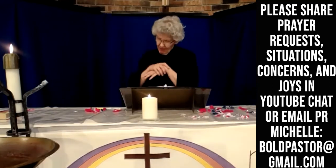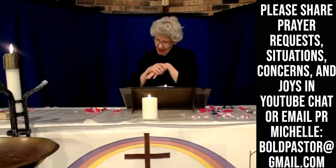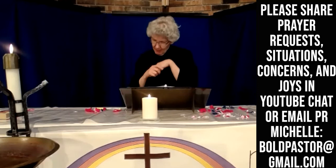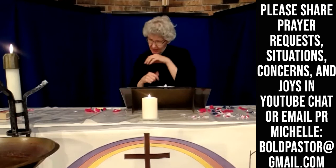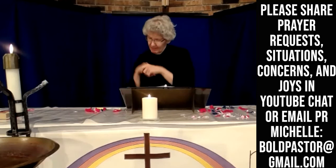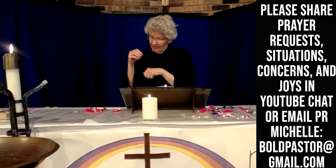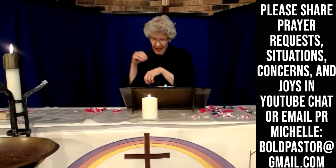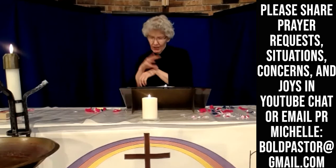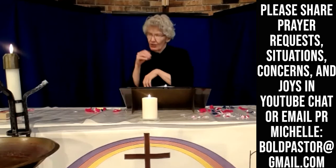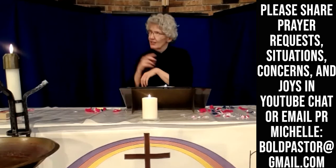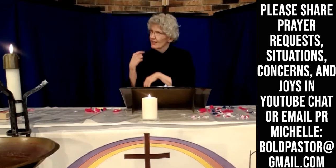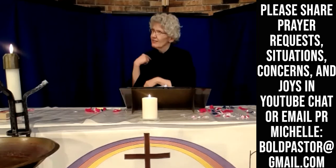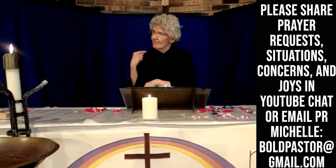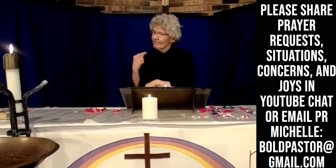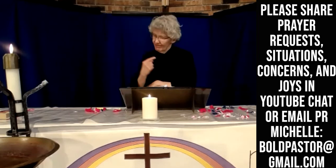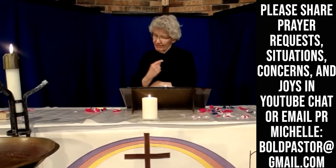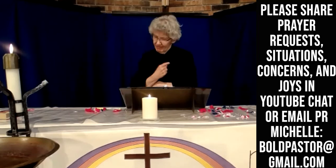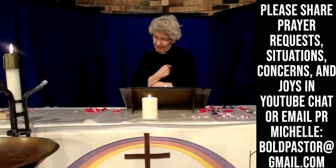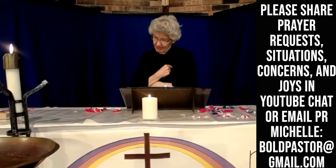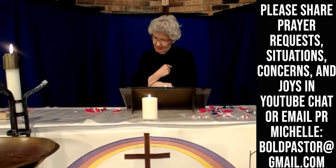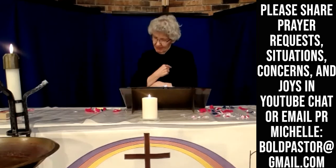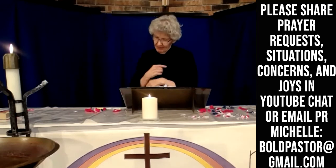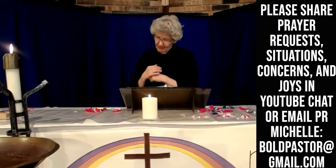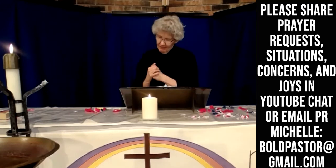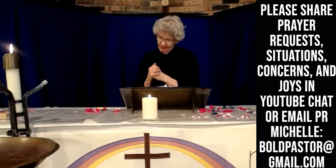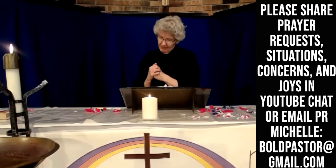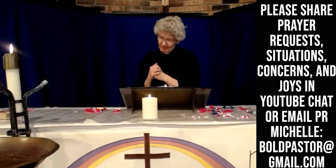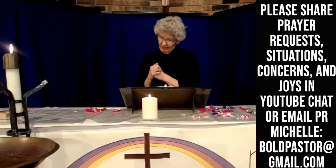you are here to comfort and counsel us.